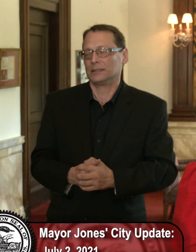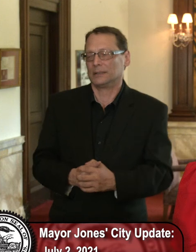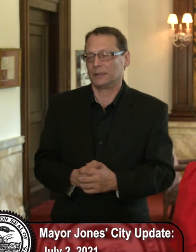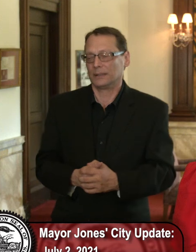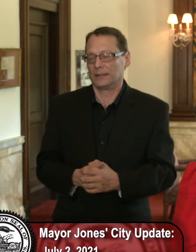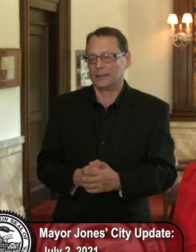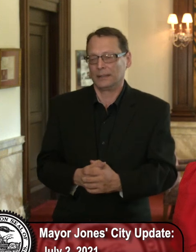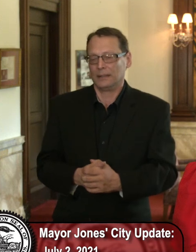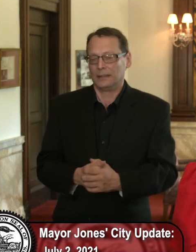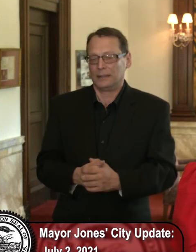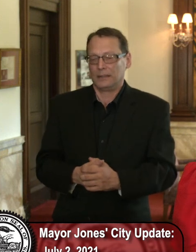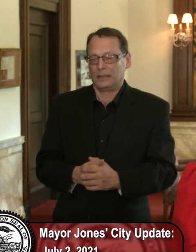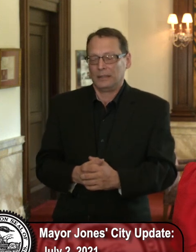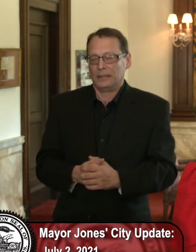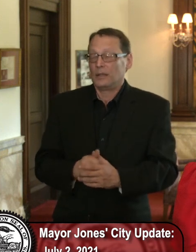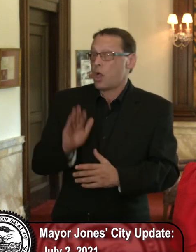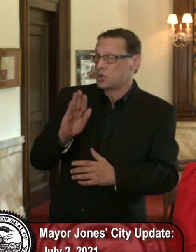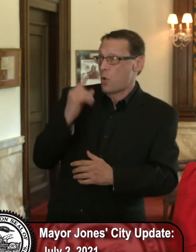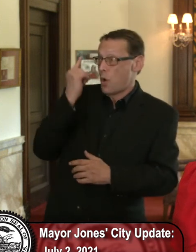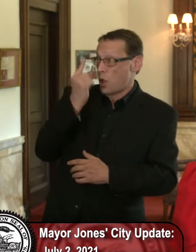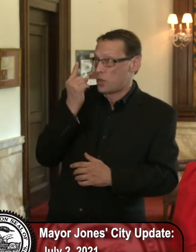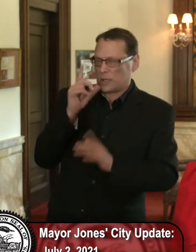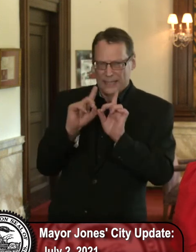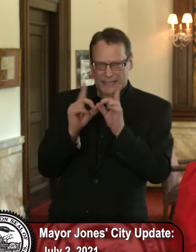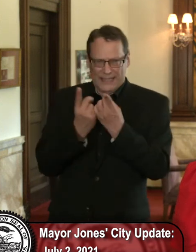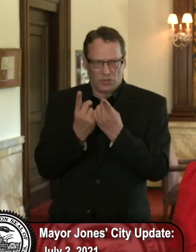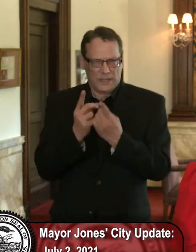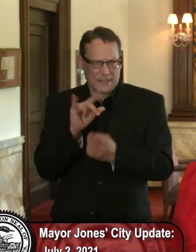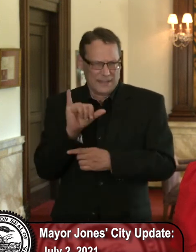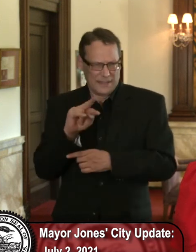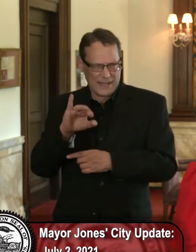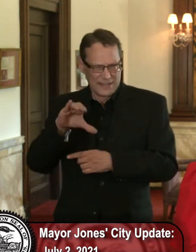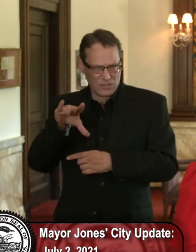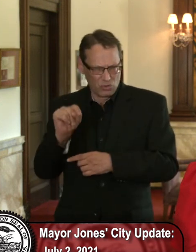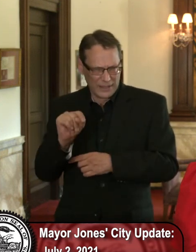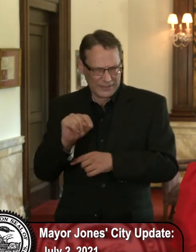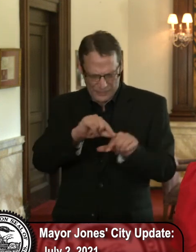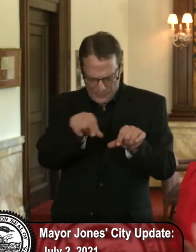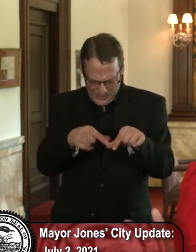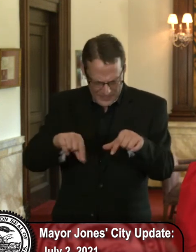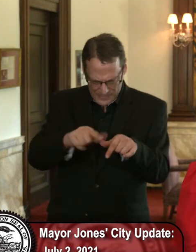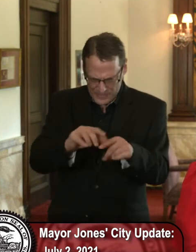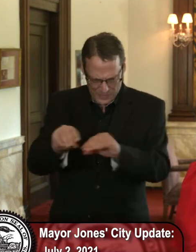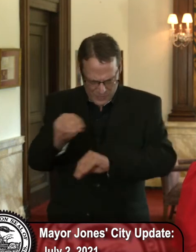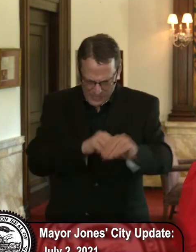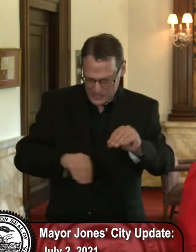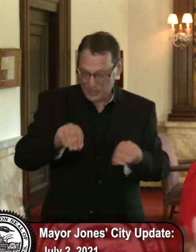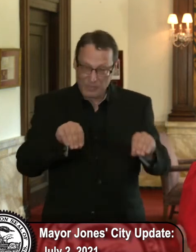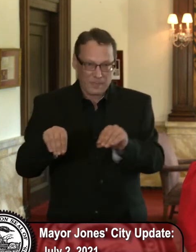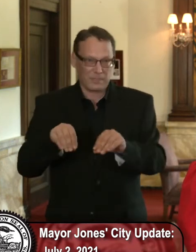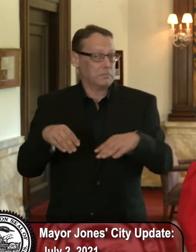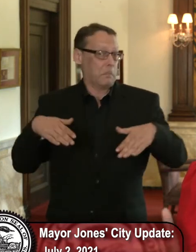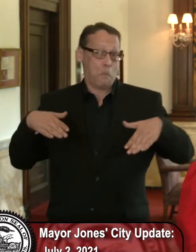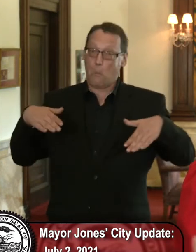Can you give us your thoughts on the redistricting process for the wards that is coming down the line? We haven't